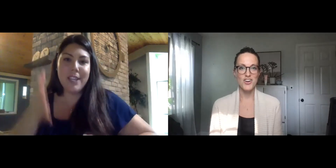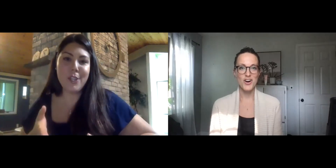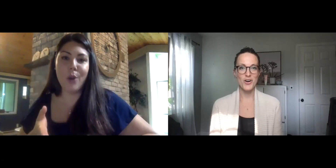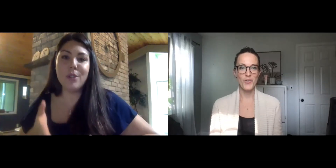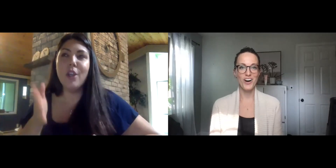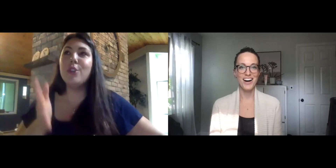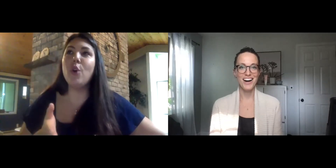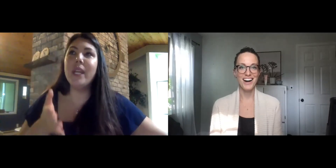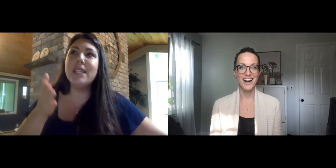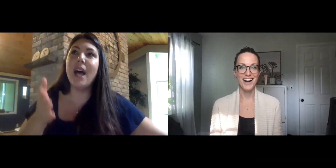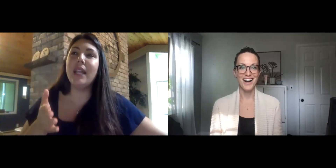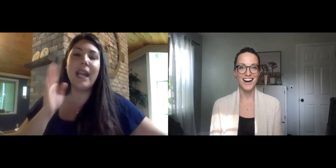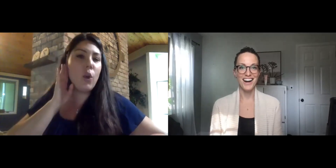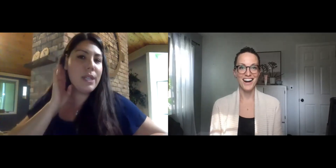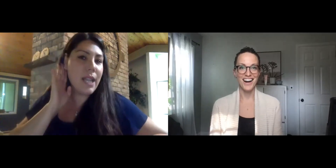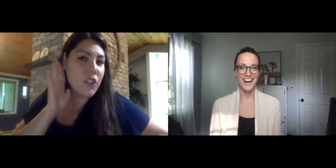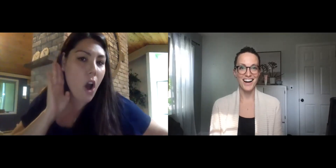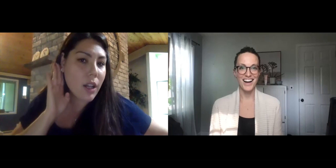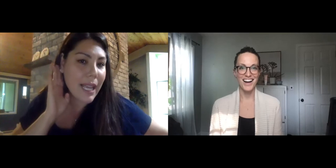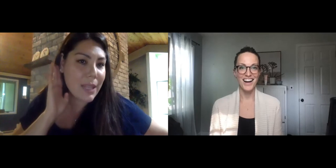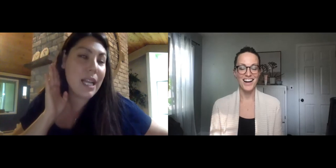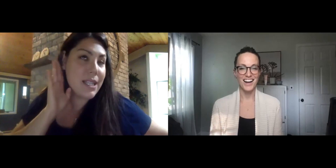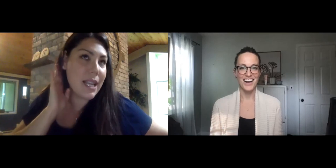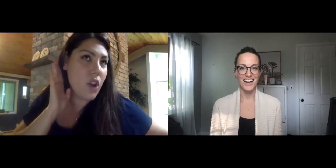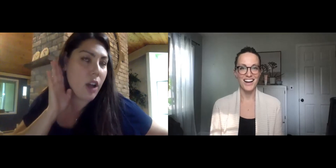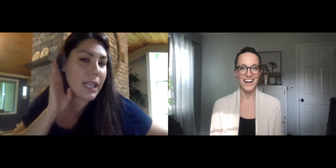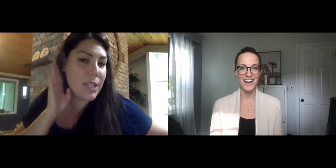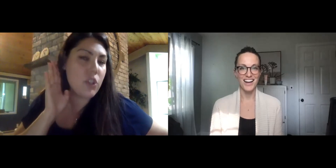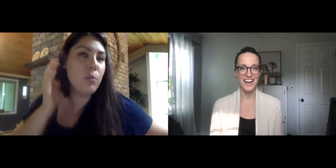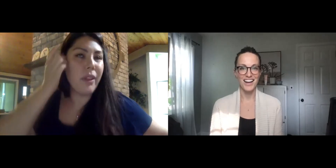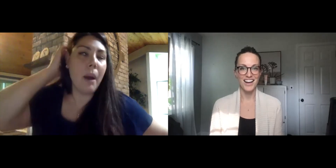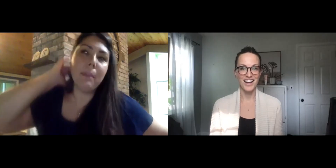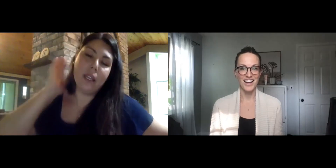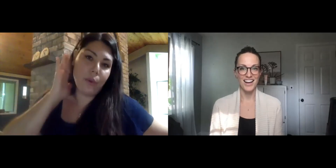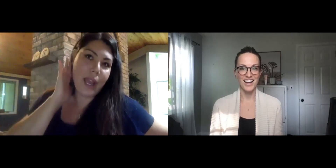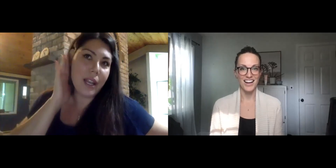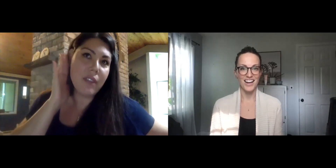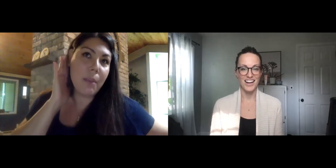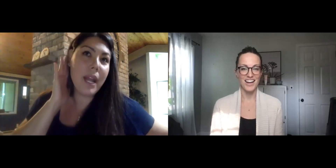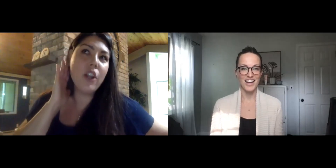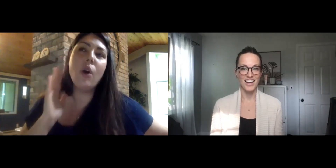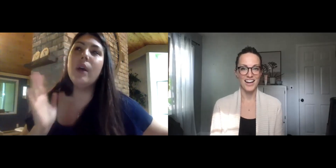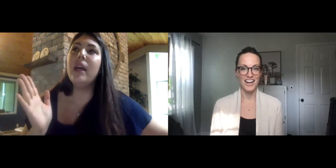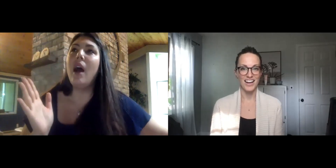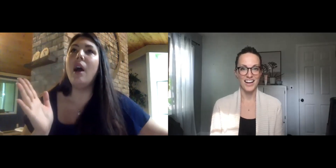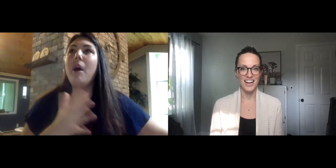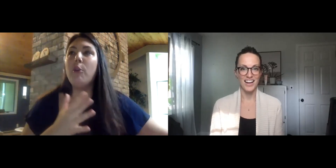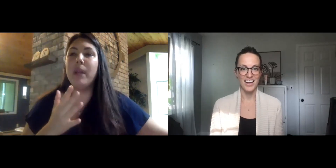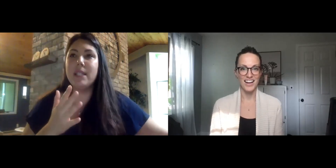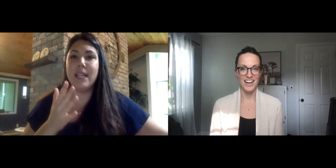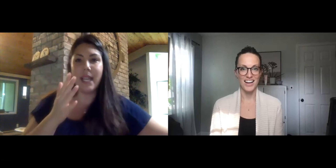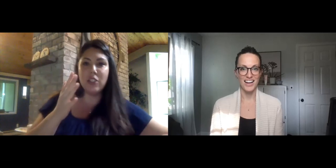on the East Coast, No. so we could sign, like, I know we sign dog, like we tend to sign dog like this, which is more like puppy or that kind of thing. But I know